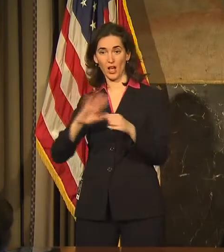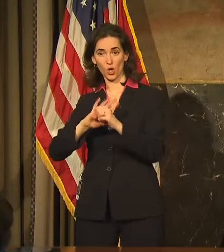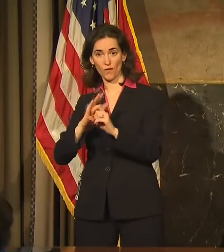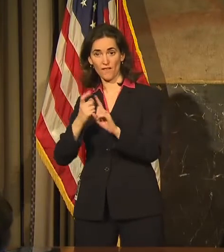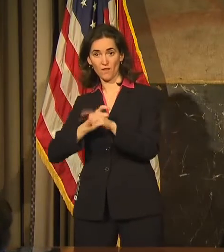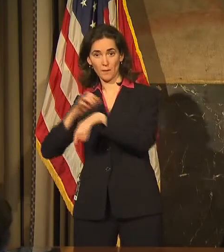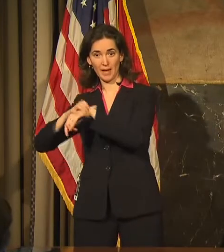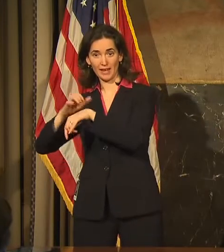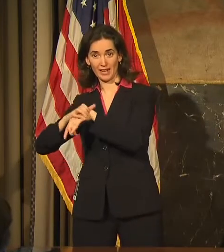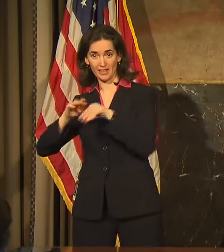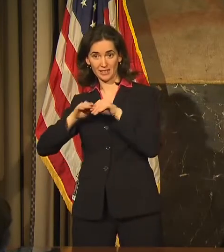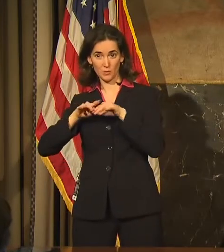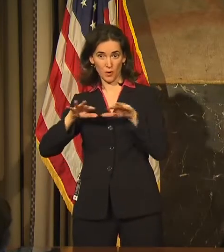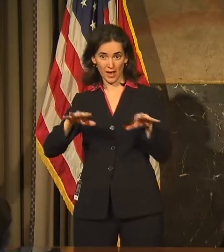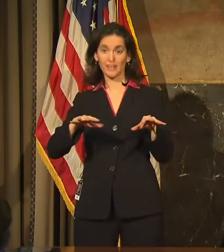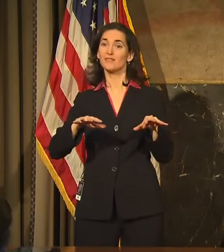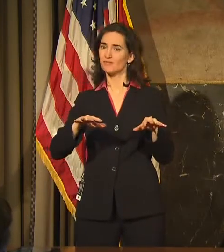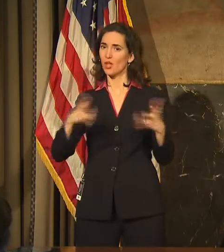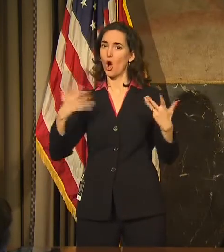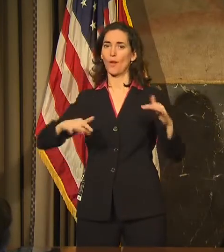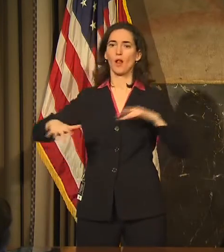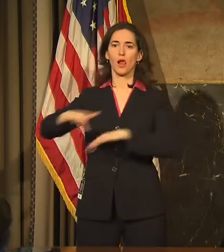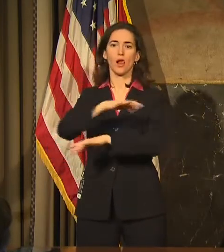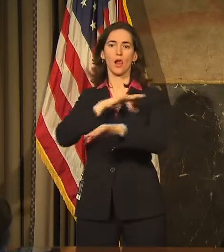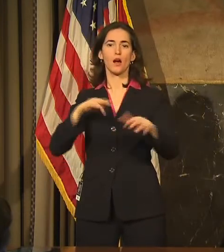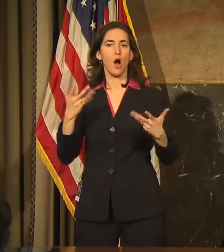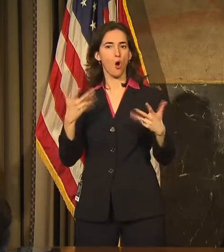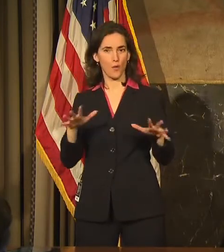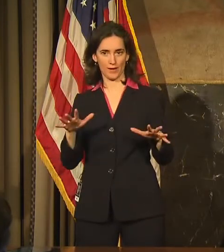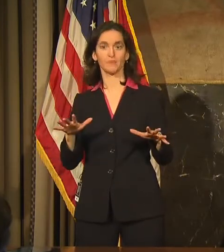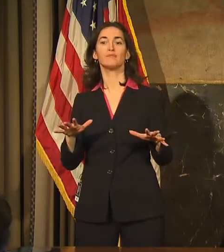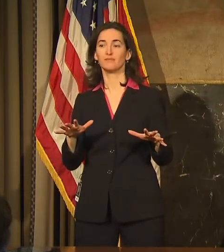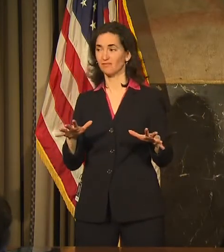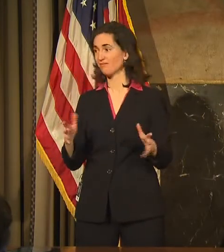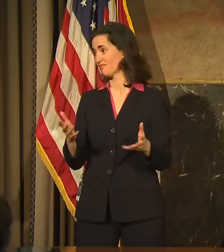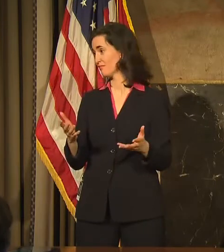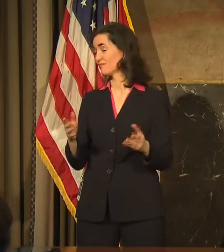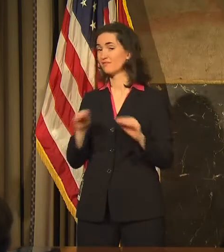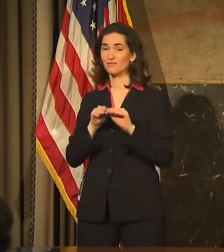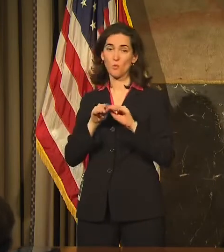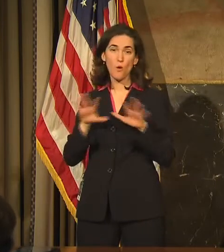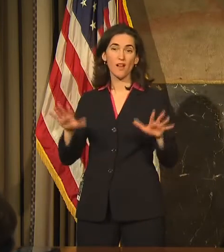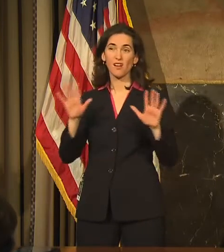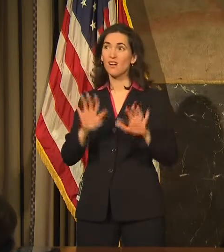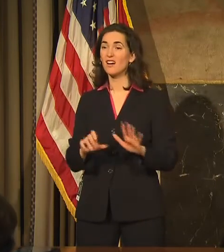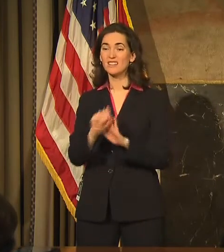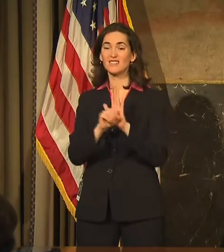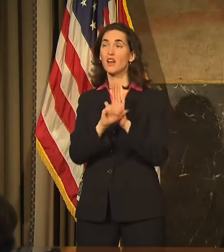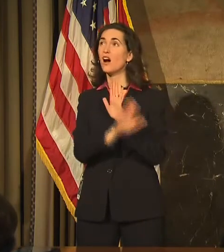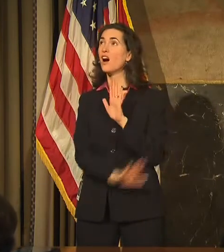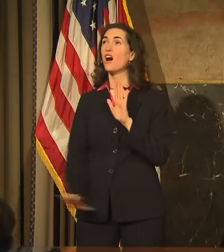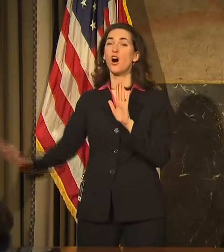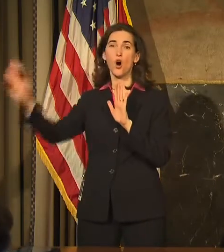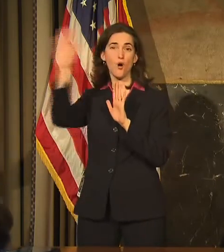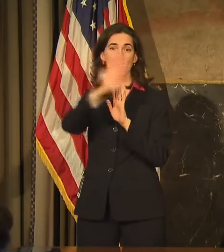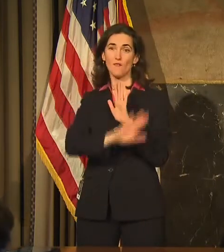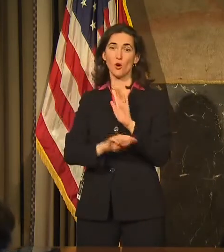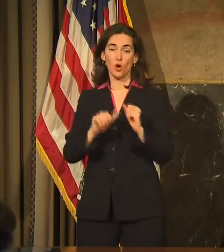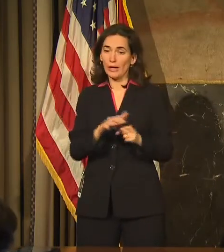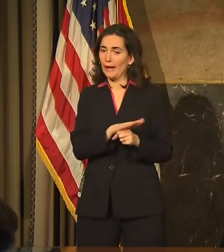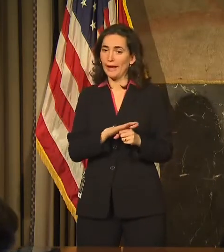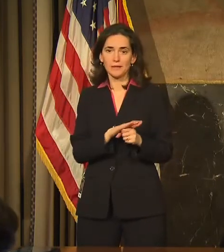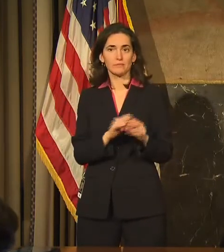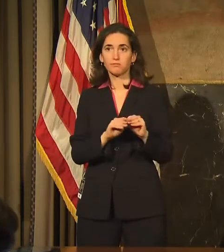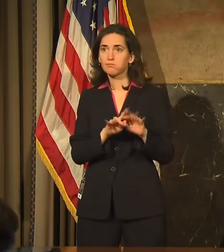Louisiana is quite simple. The UK variant is here. It is widespread. It is all over the state. And the